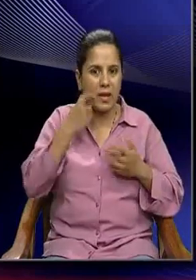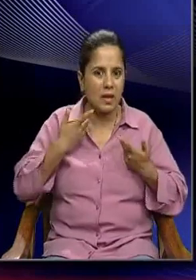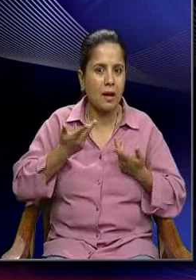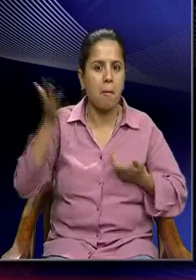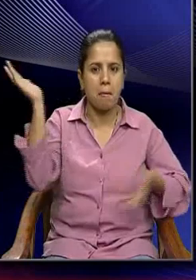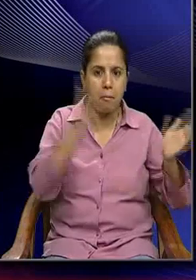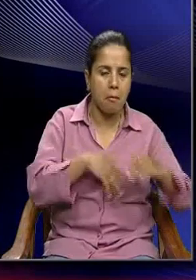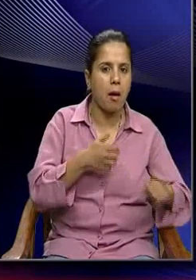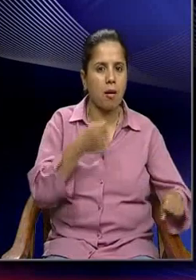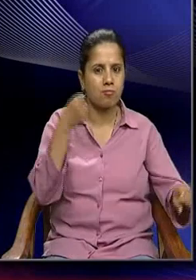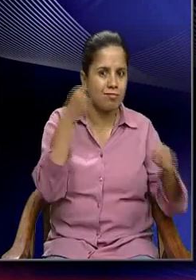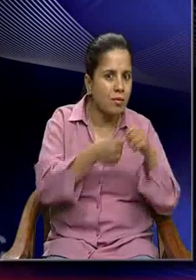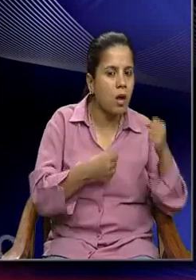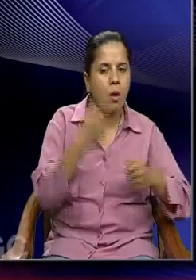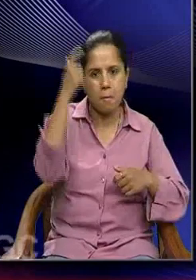or mentally.